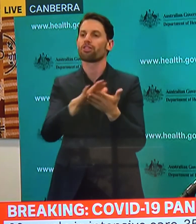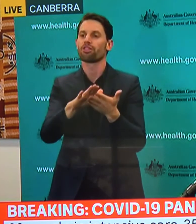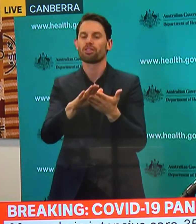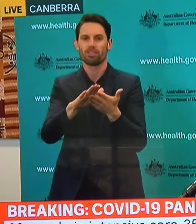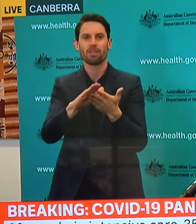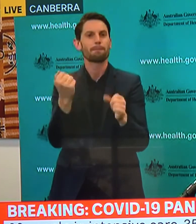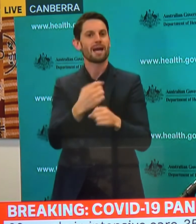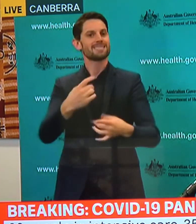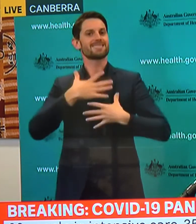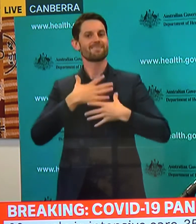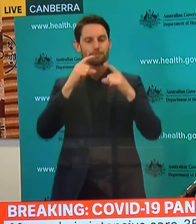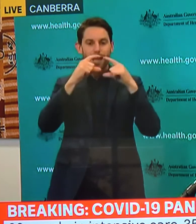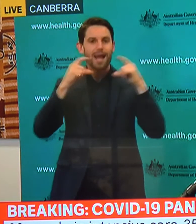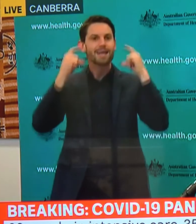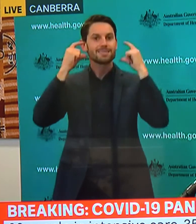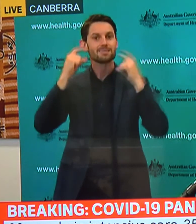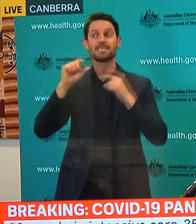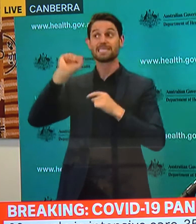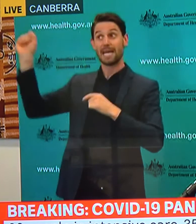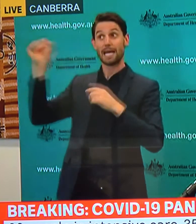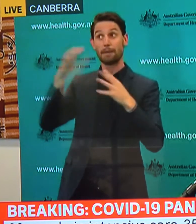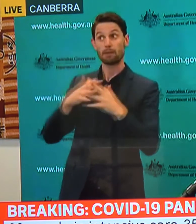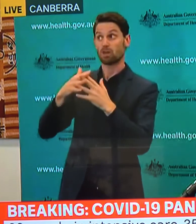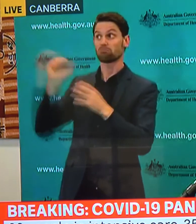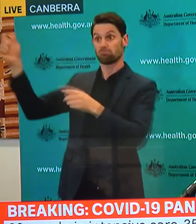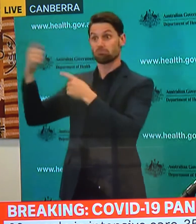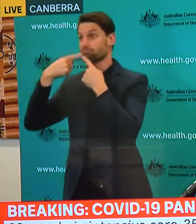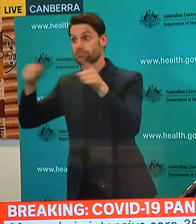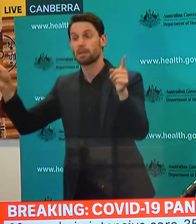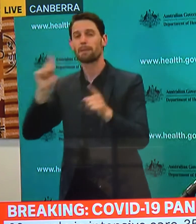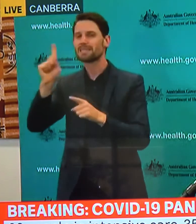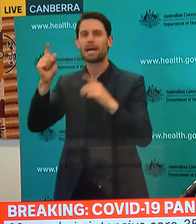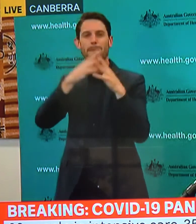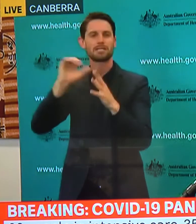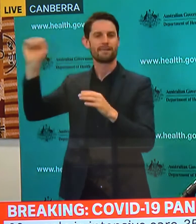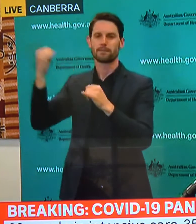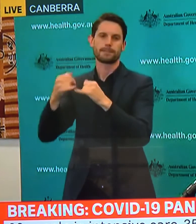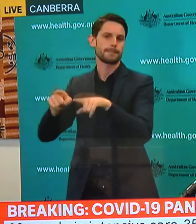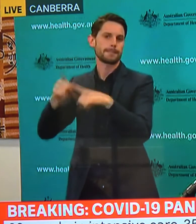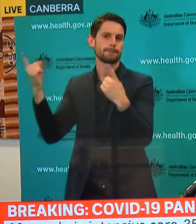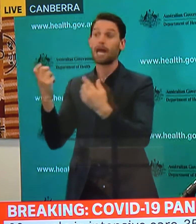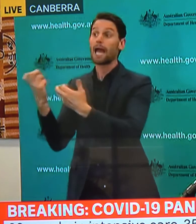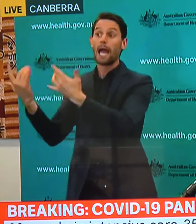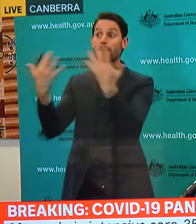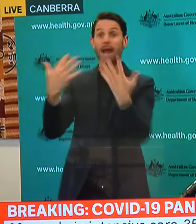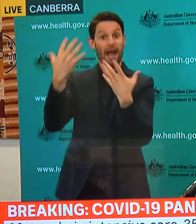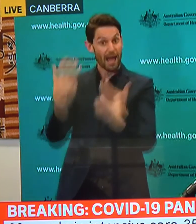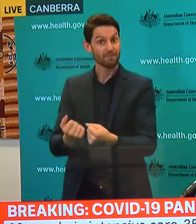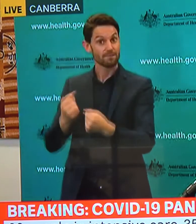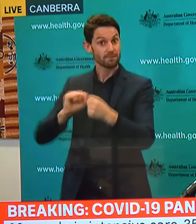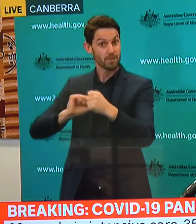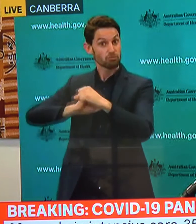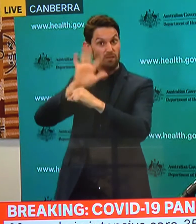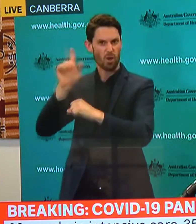CDC advice. The US is in a very different situation in terms of the numbers of cases in the community, and so there are